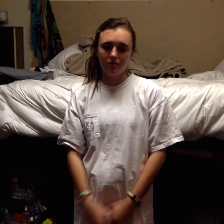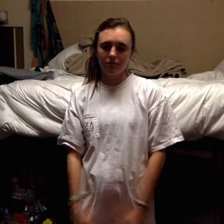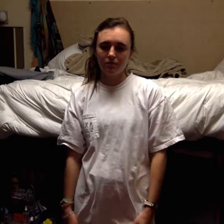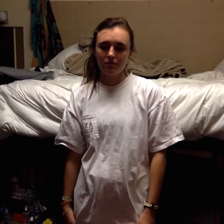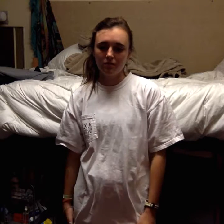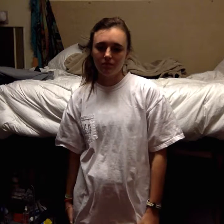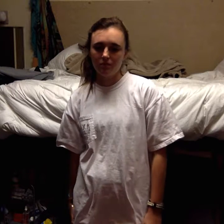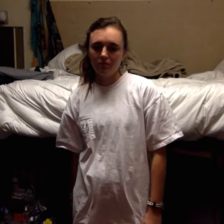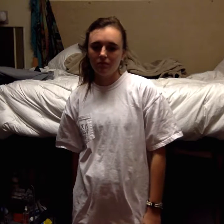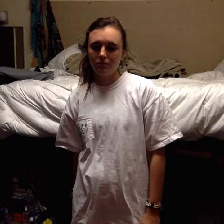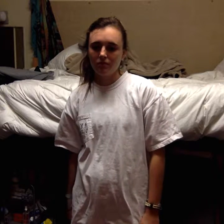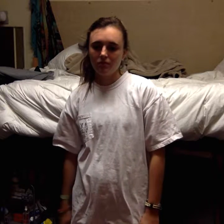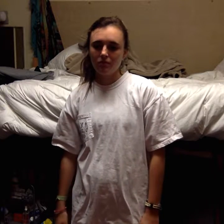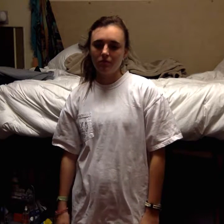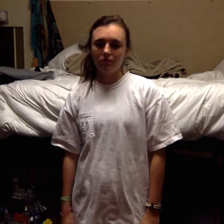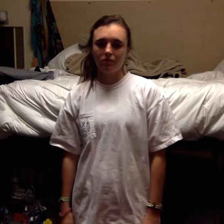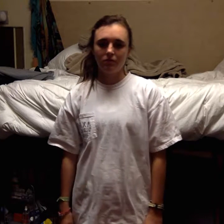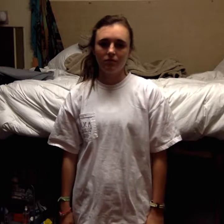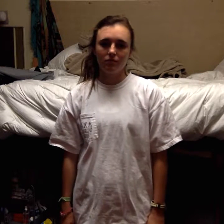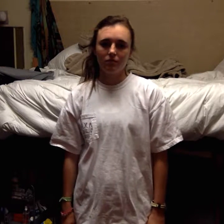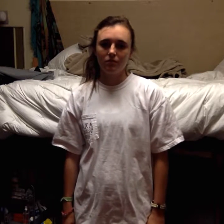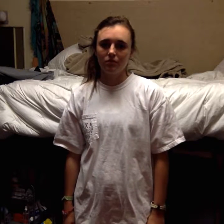Why don't you make like the building idea first?